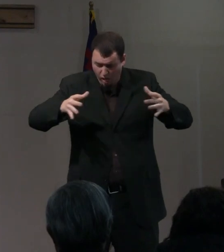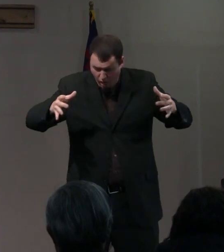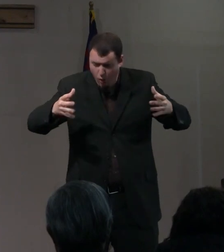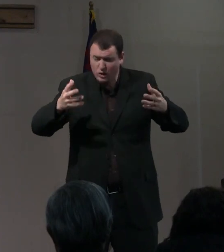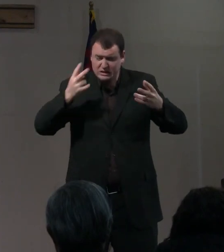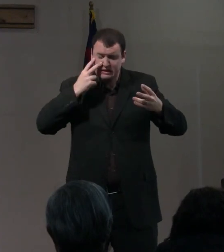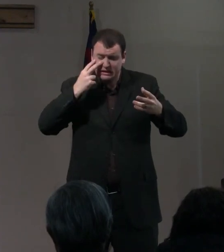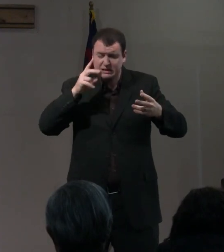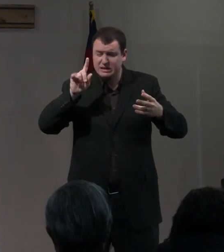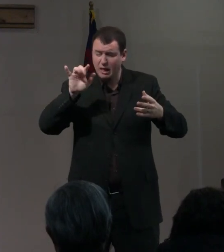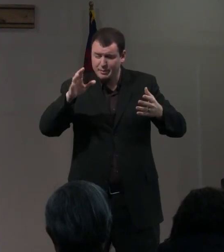We want